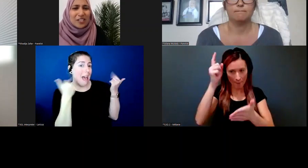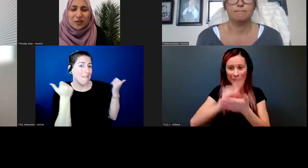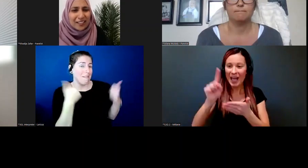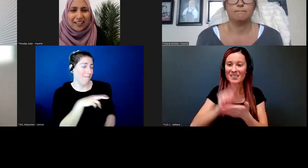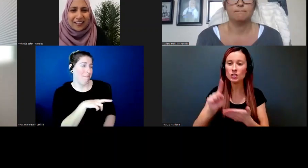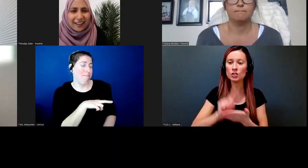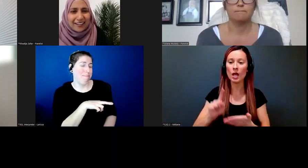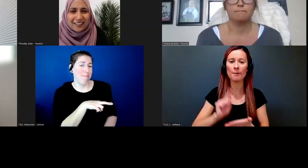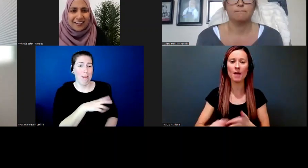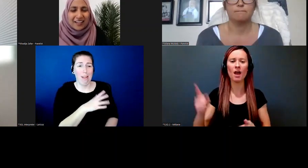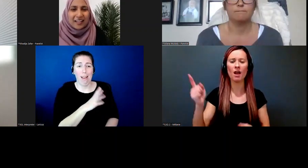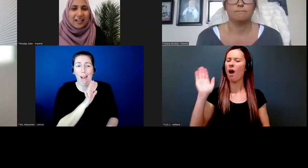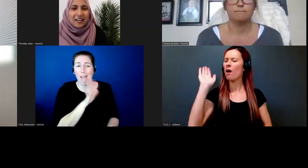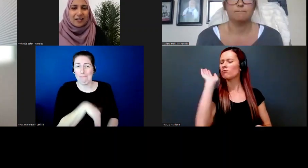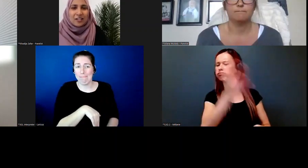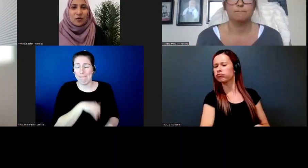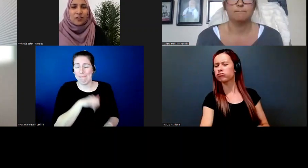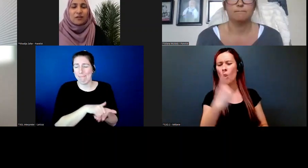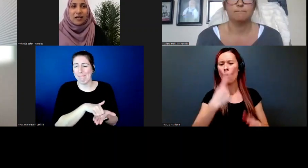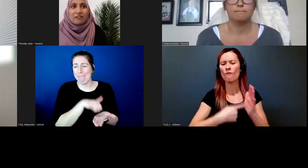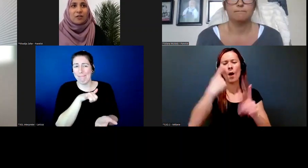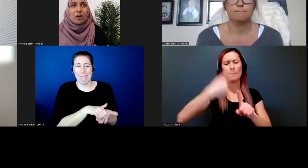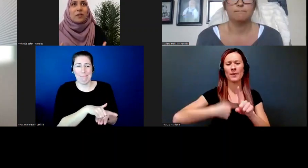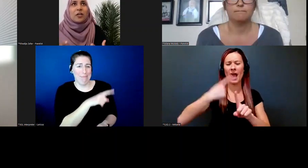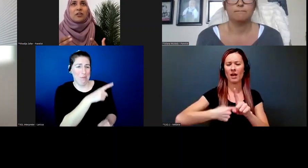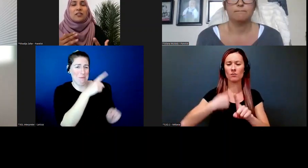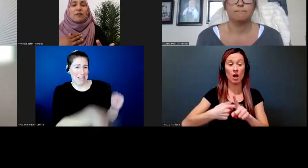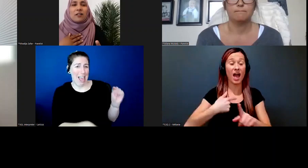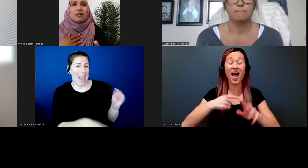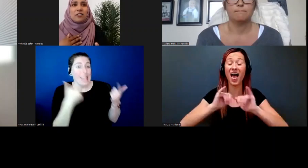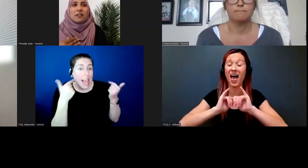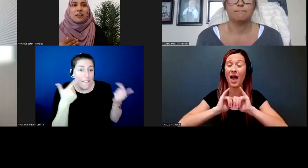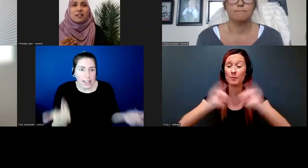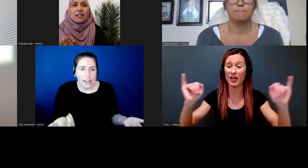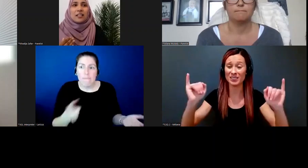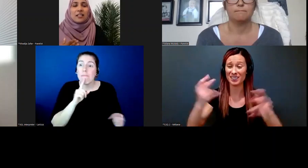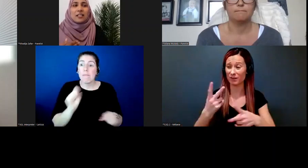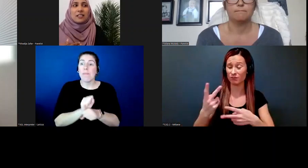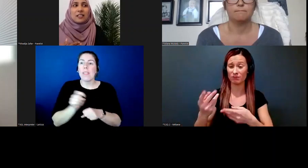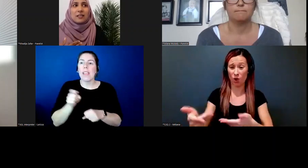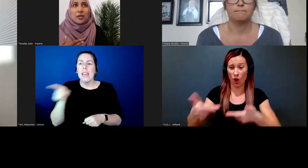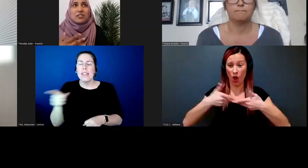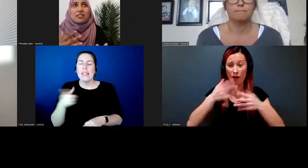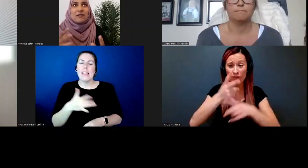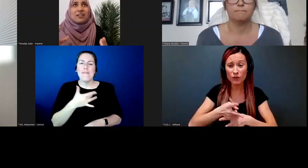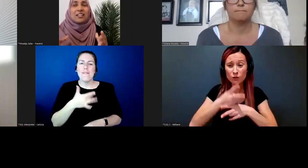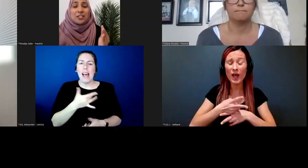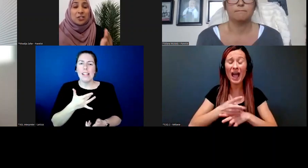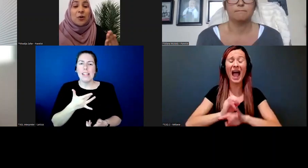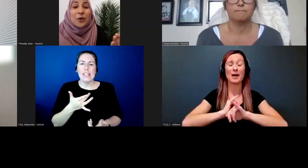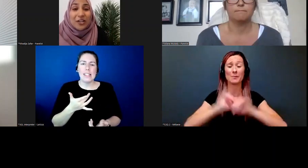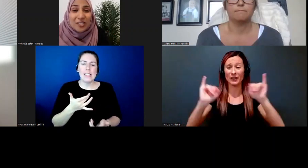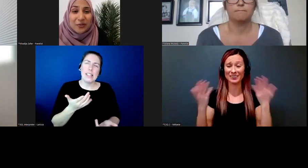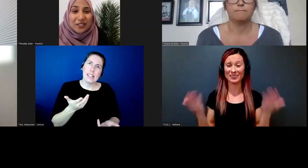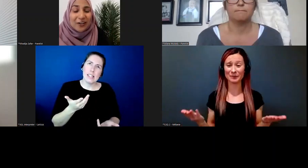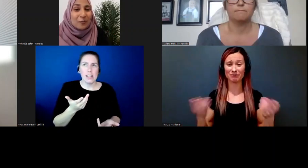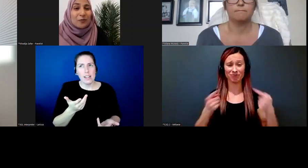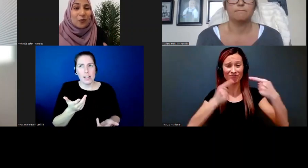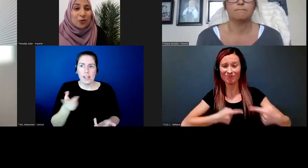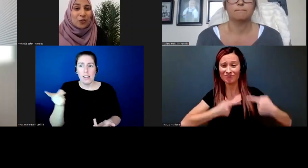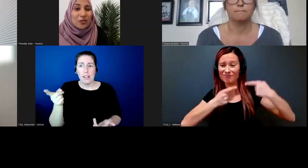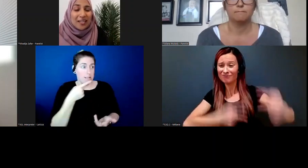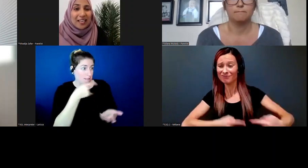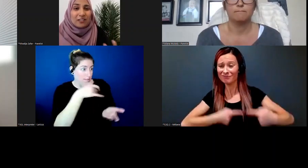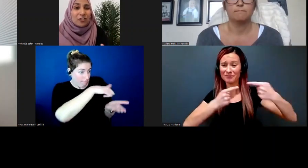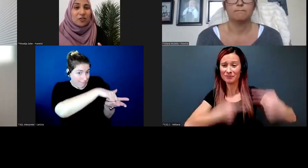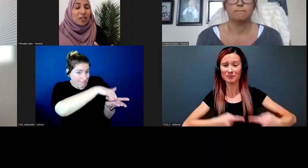no way you can get that. And they were laughing not because they felt like, because they were like, this is not possible. The government